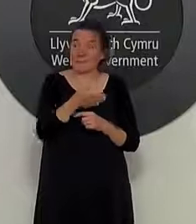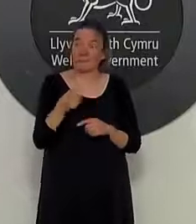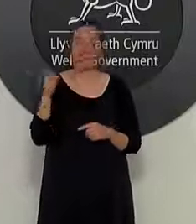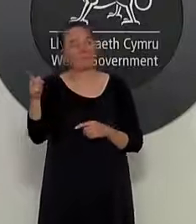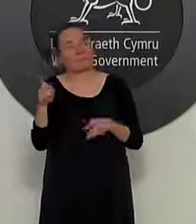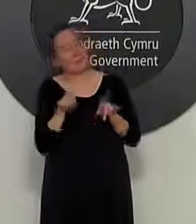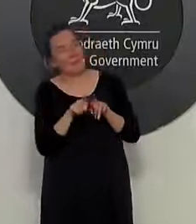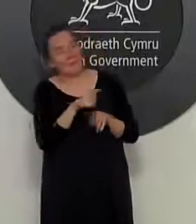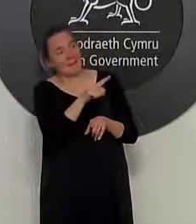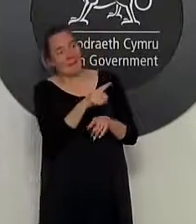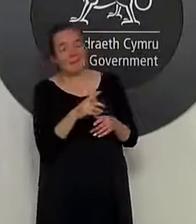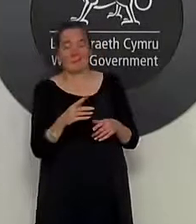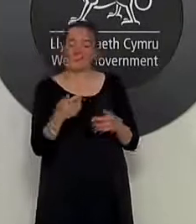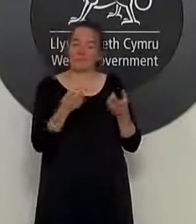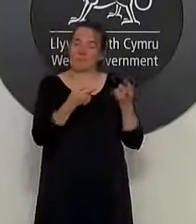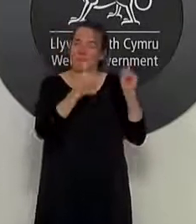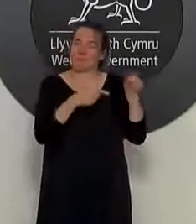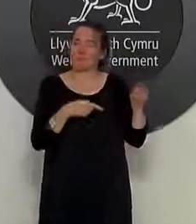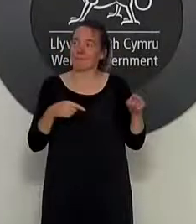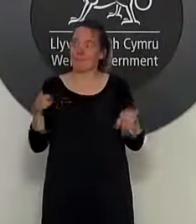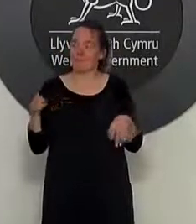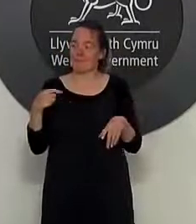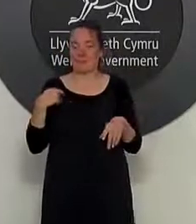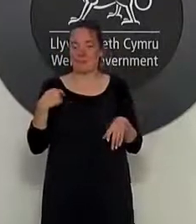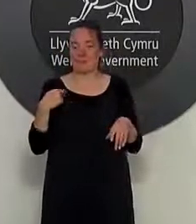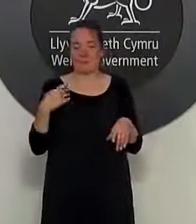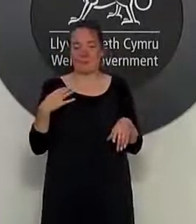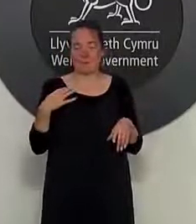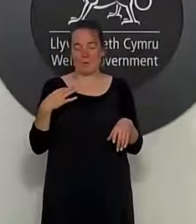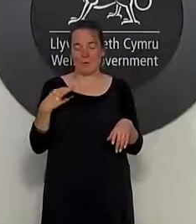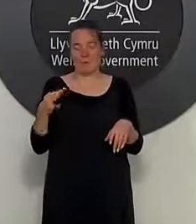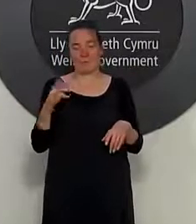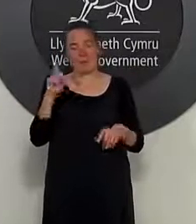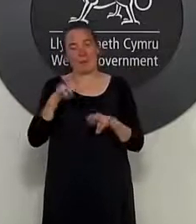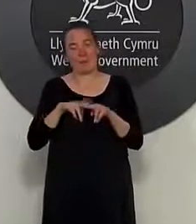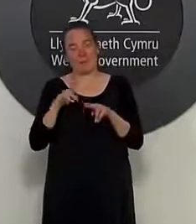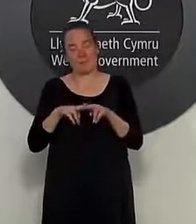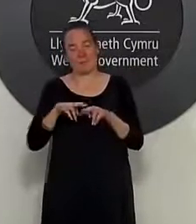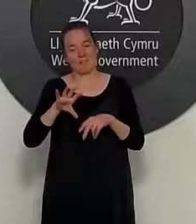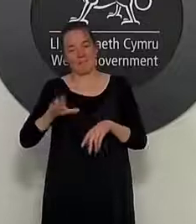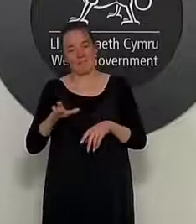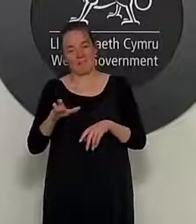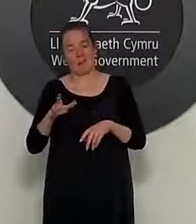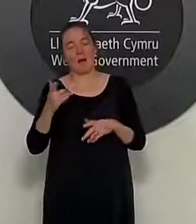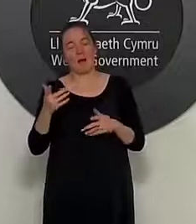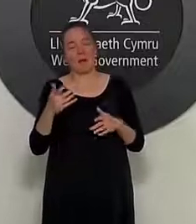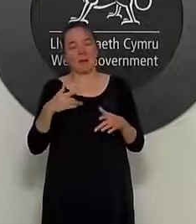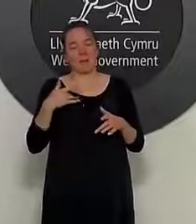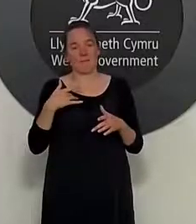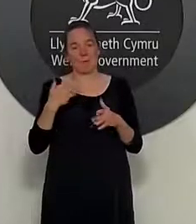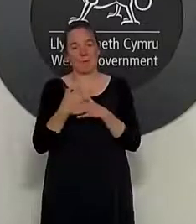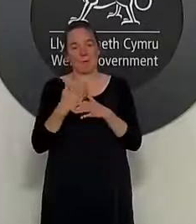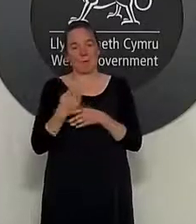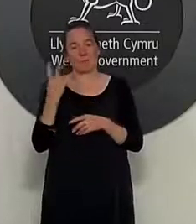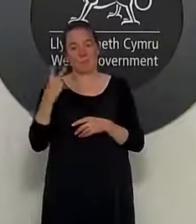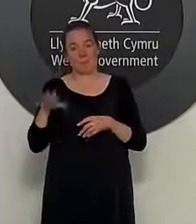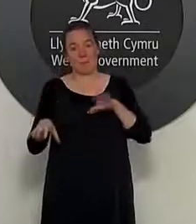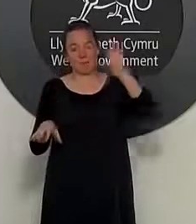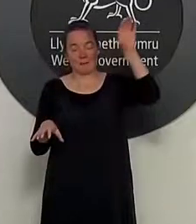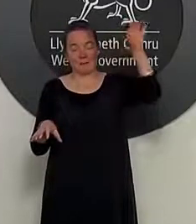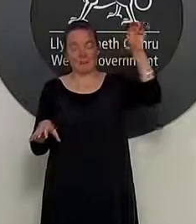Unlike the First Minister, obviously, I don't represent a Cardiff constituency, so I live and work in two places, and I